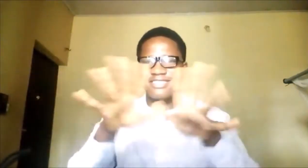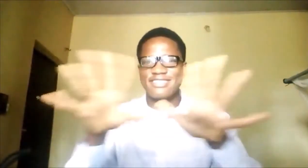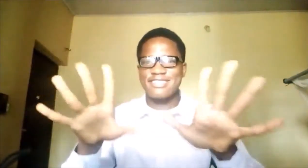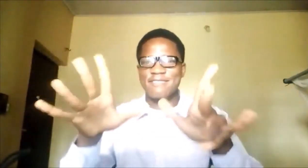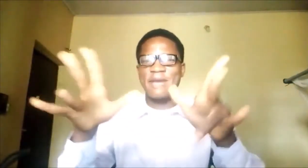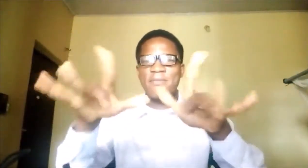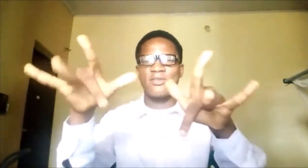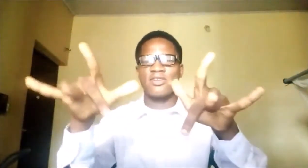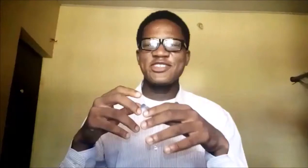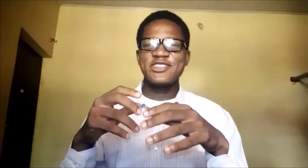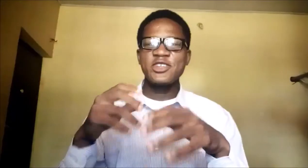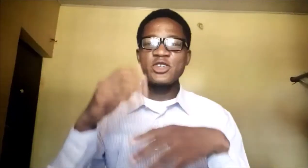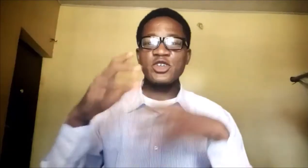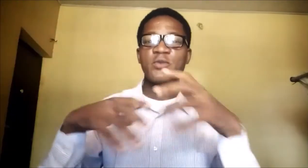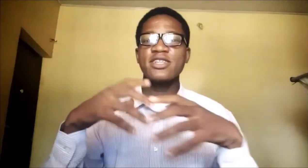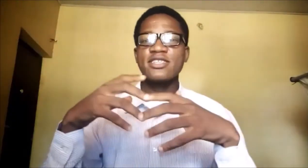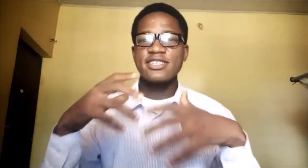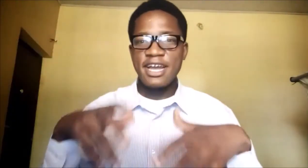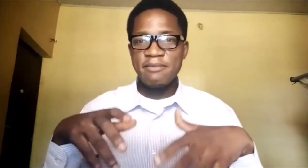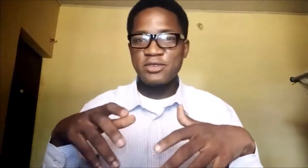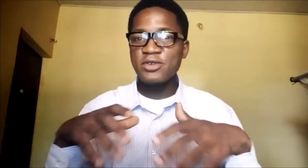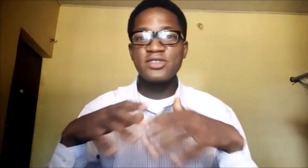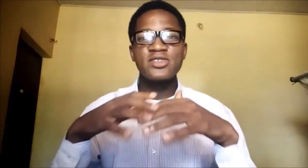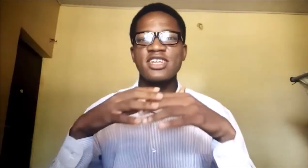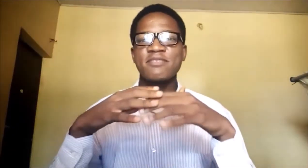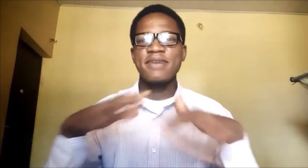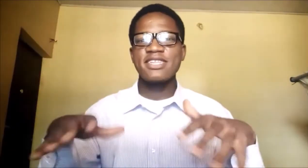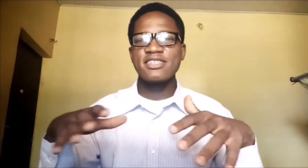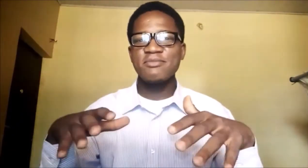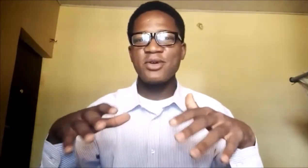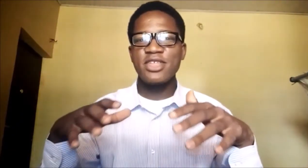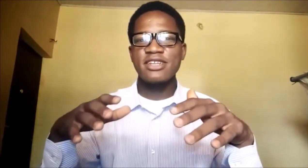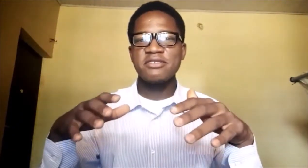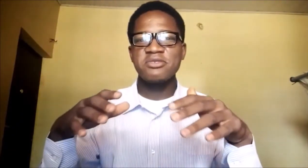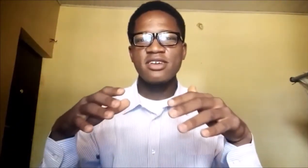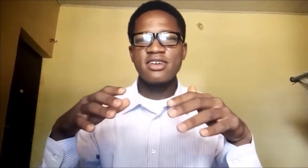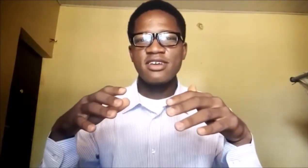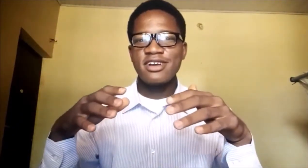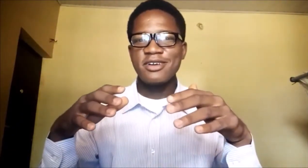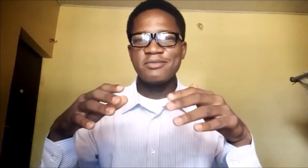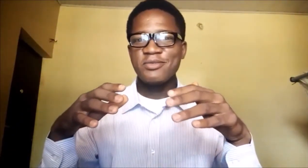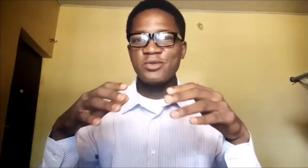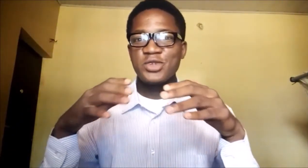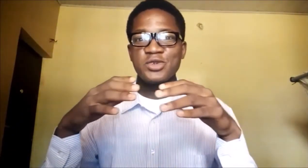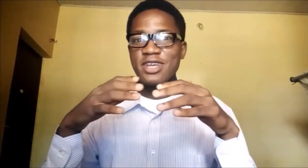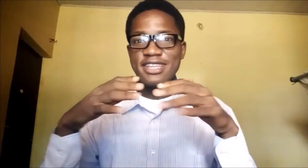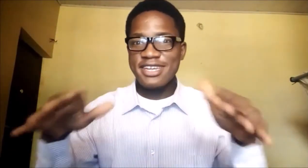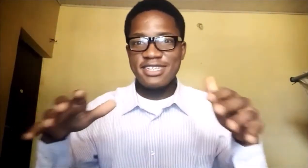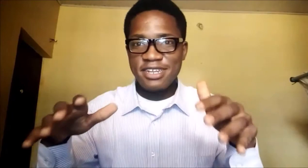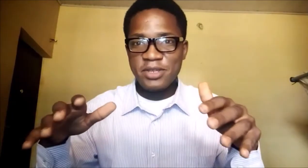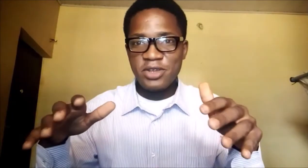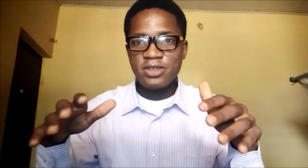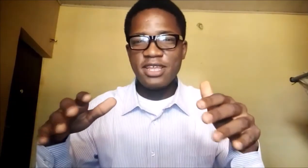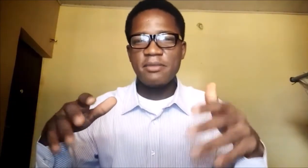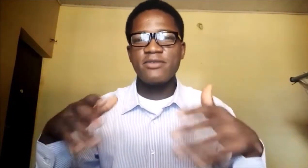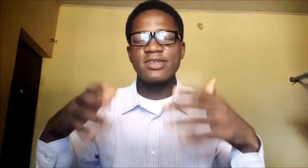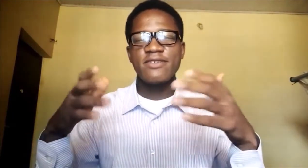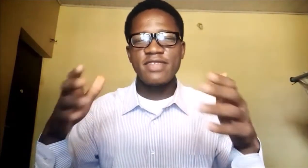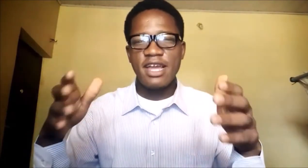it's a byproduct. So it's going to come with time. So don't expect more than what you can get at a particular time. Give yourself time, give